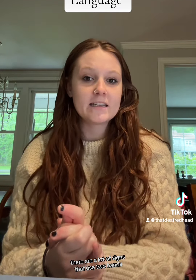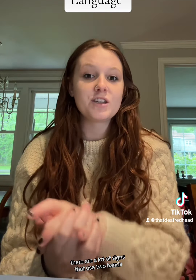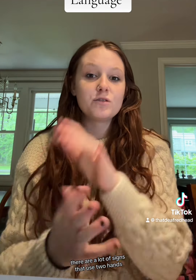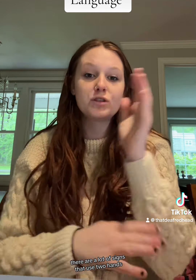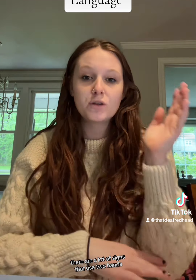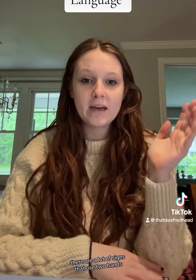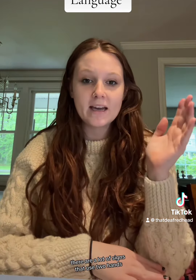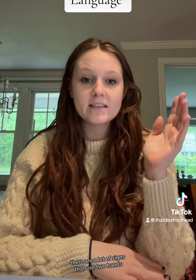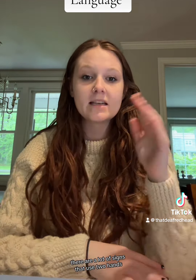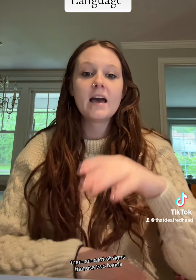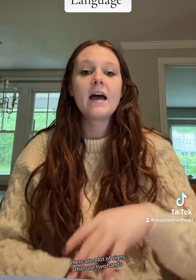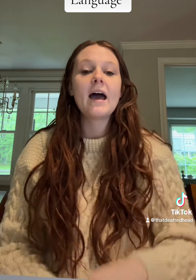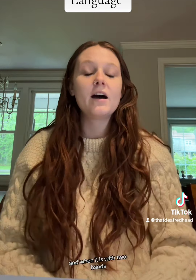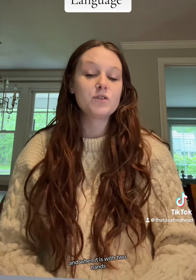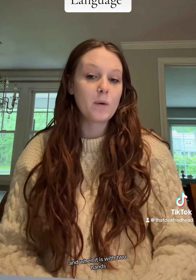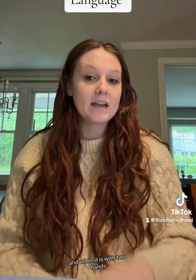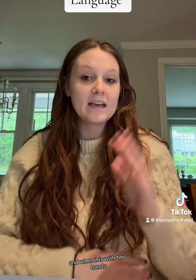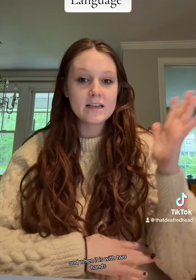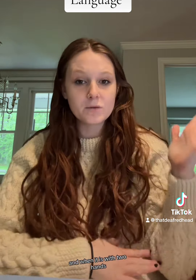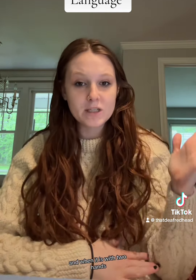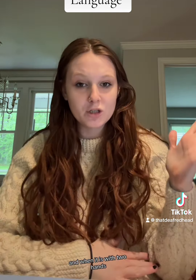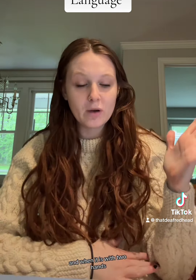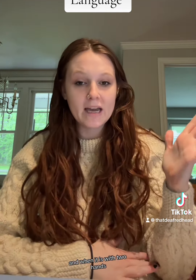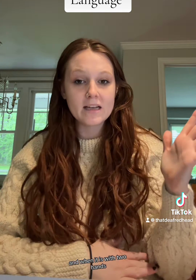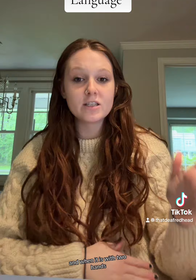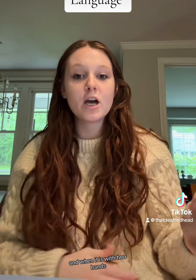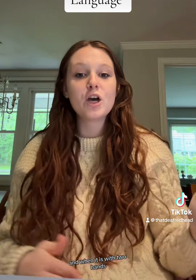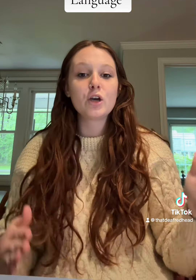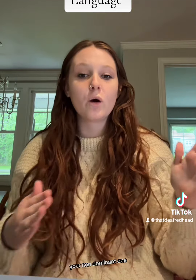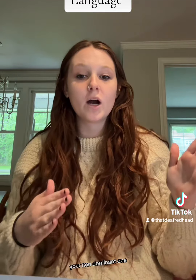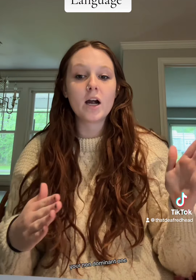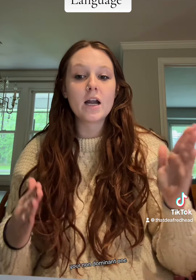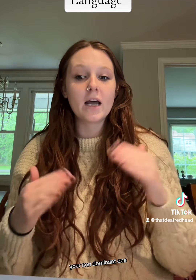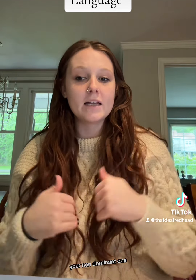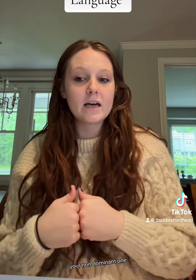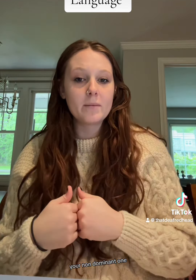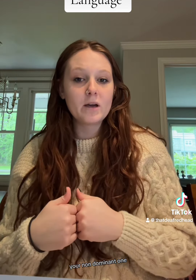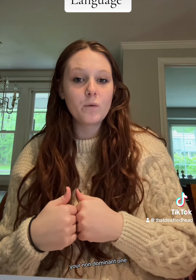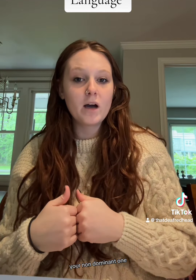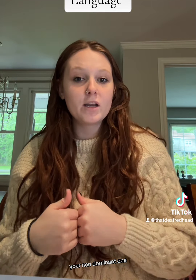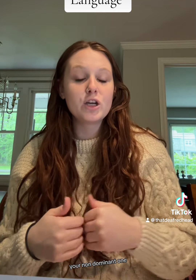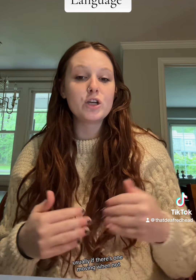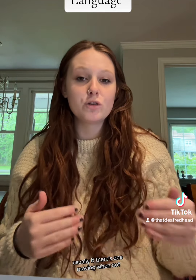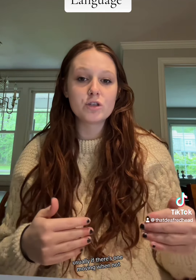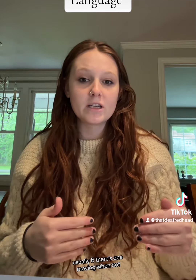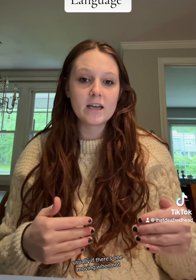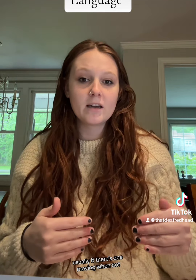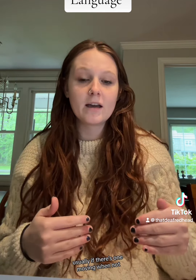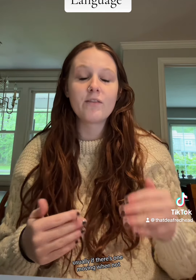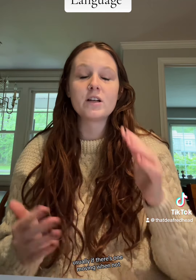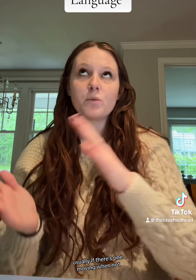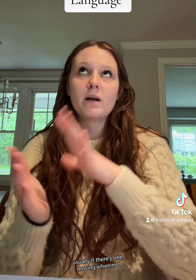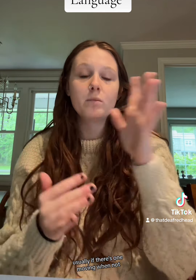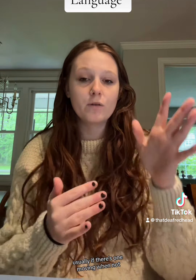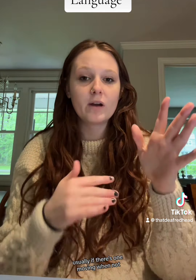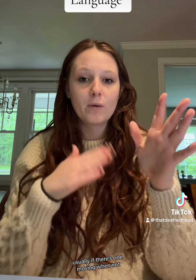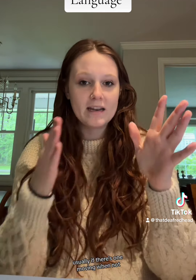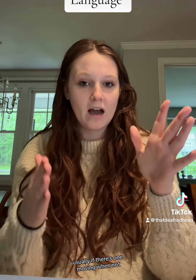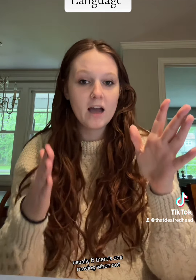use two hands, and when it is with two hands, your non-dominant one, usually if there's one moving, one not,